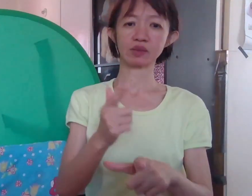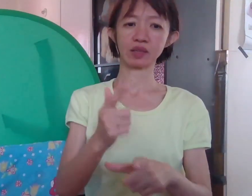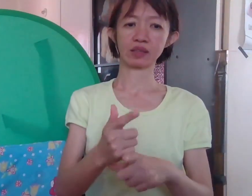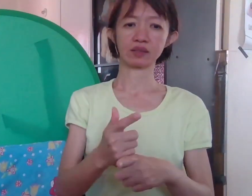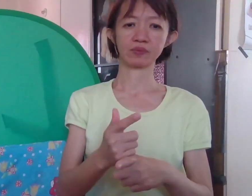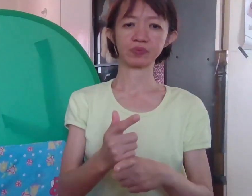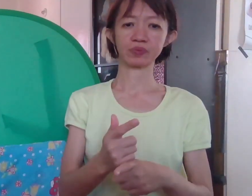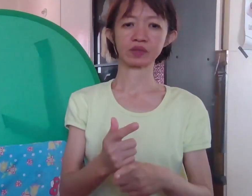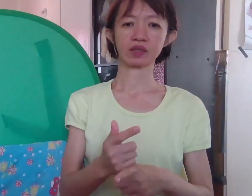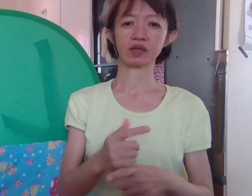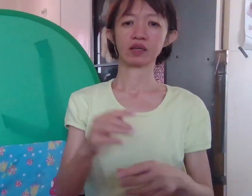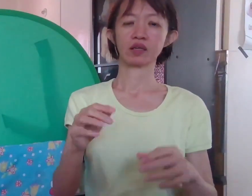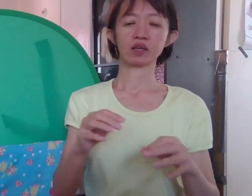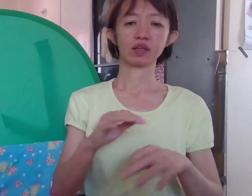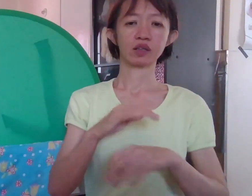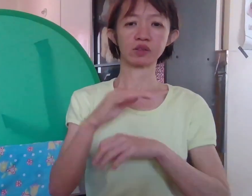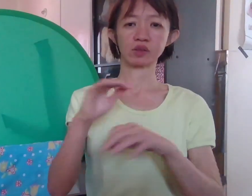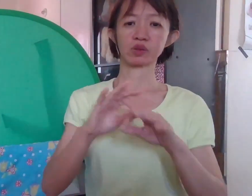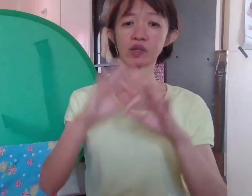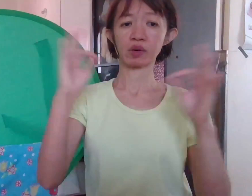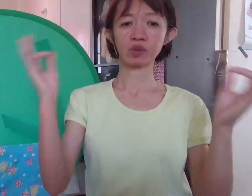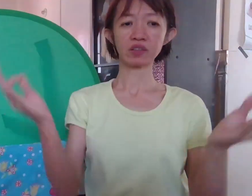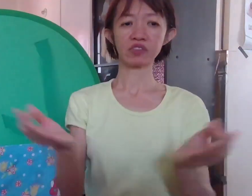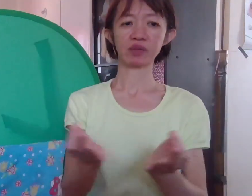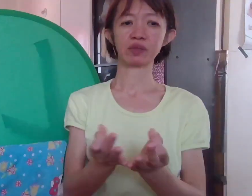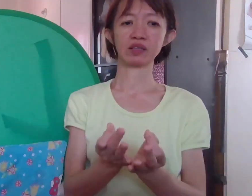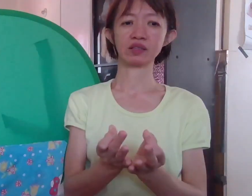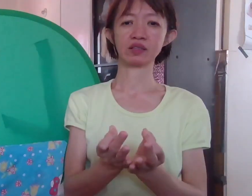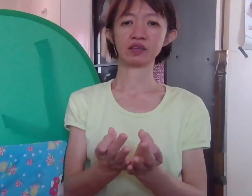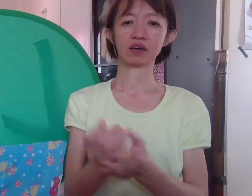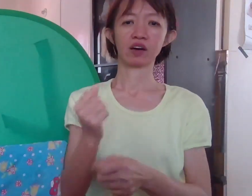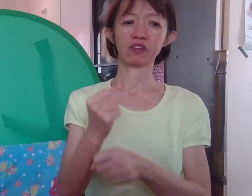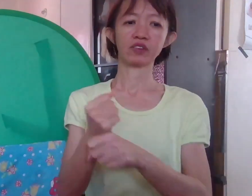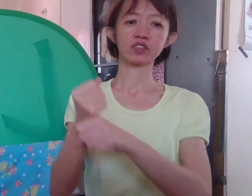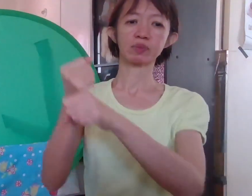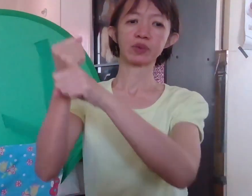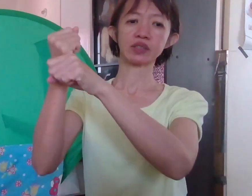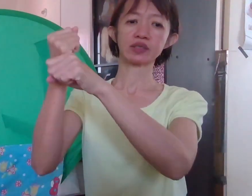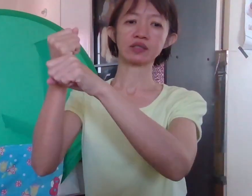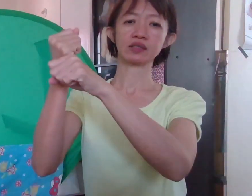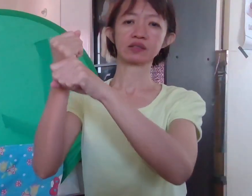well. To the whole family for supporting